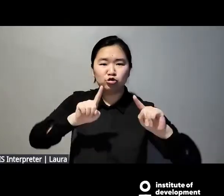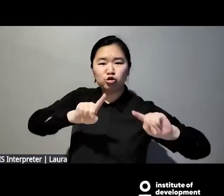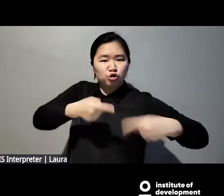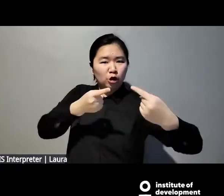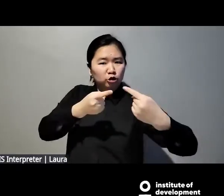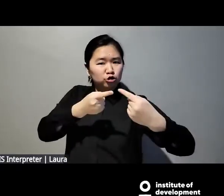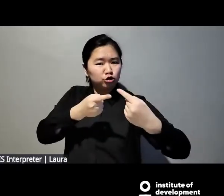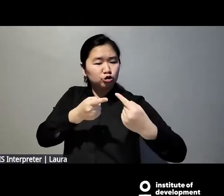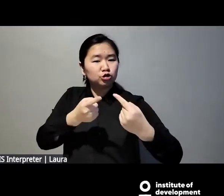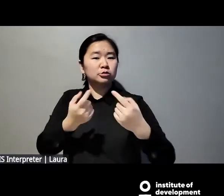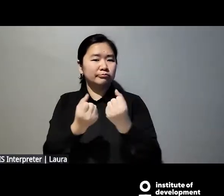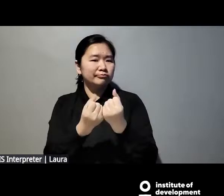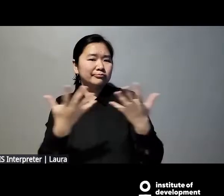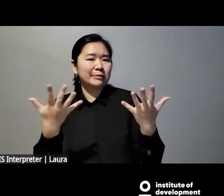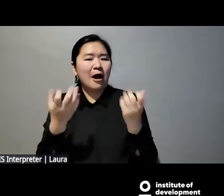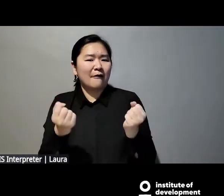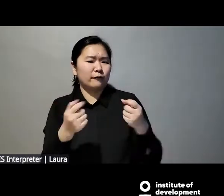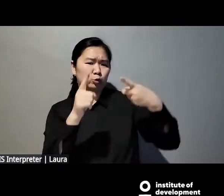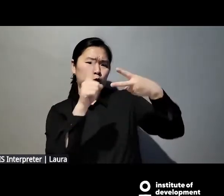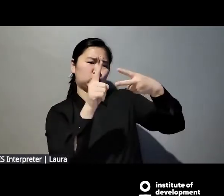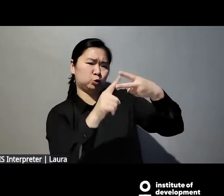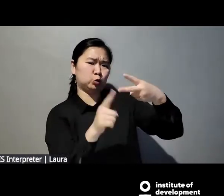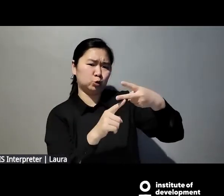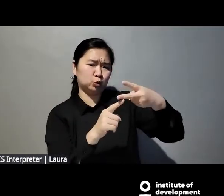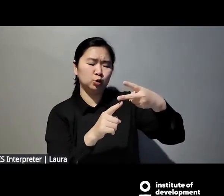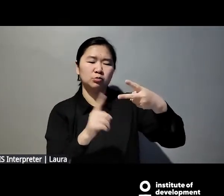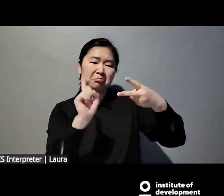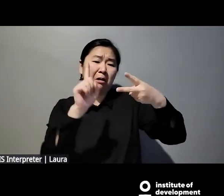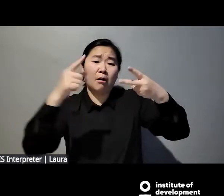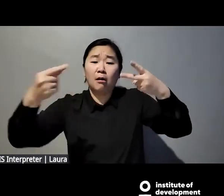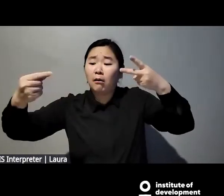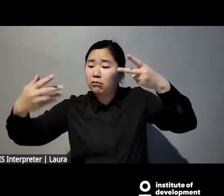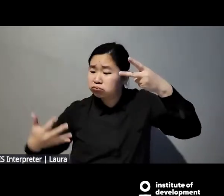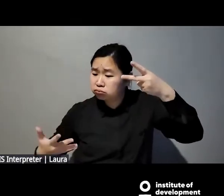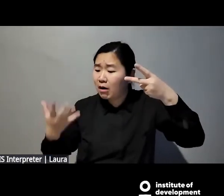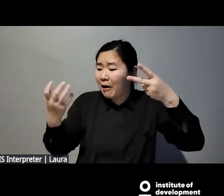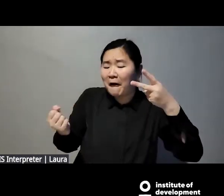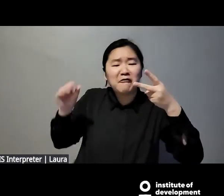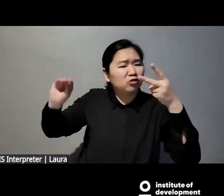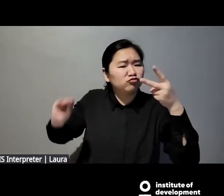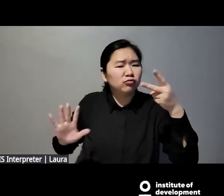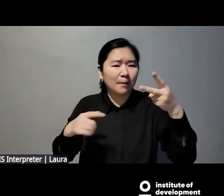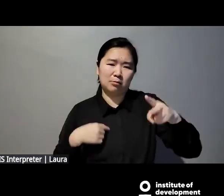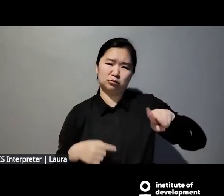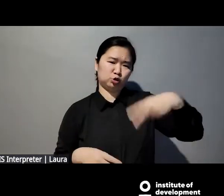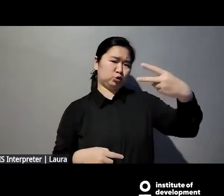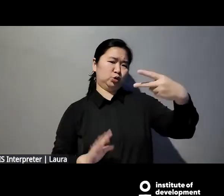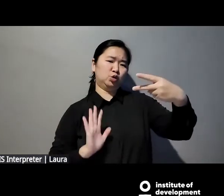capacity in some critical safeguarding skill sets, such as case management and